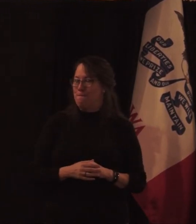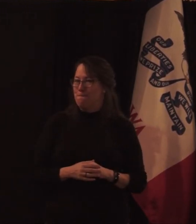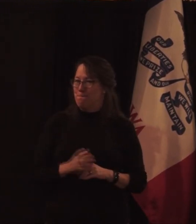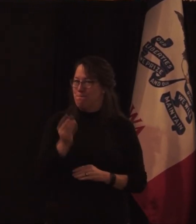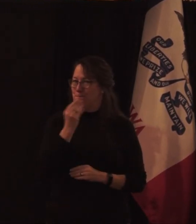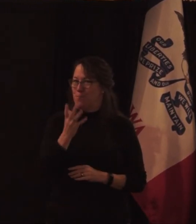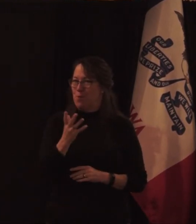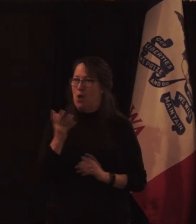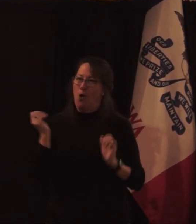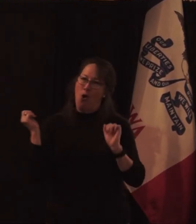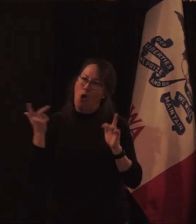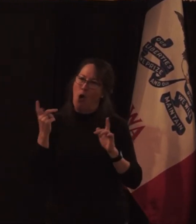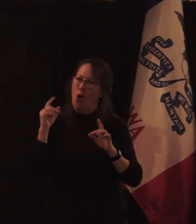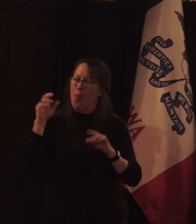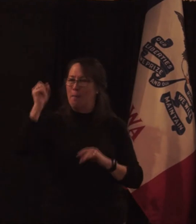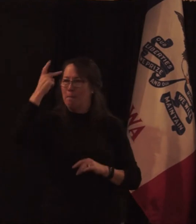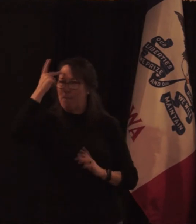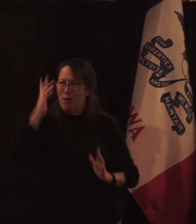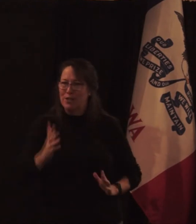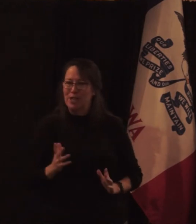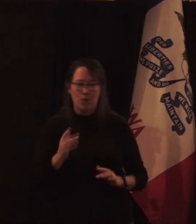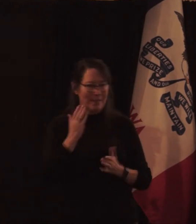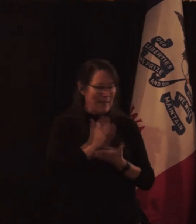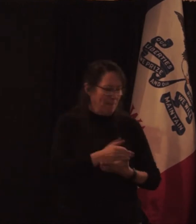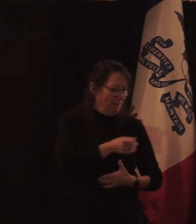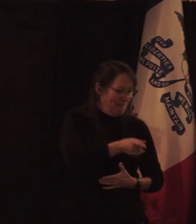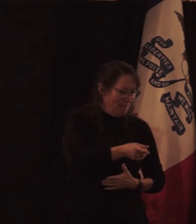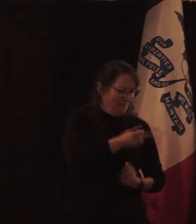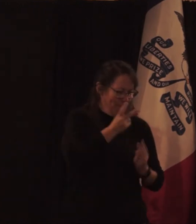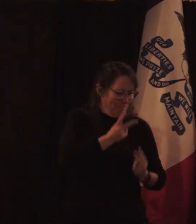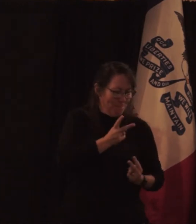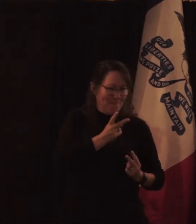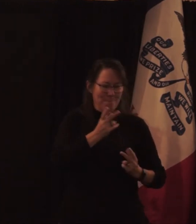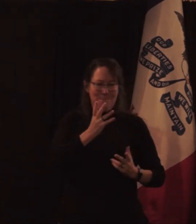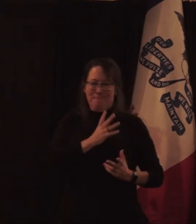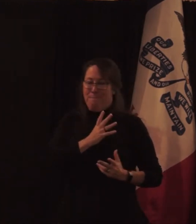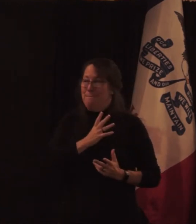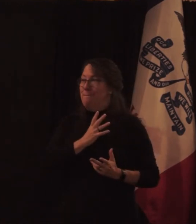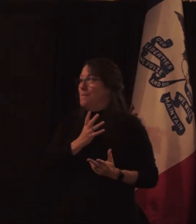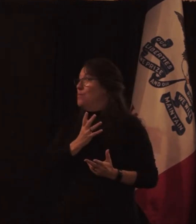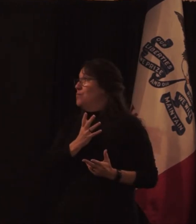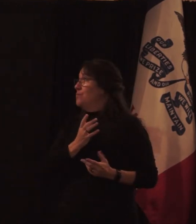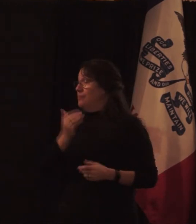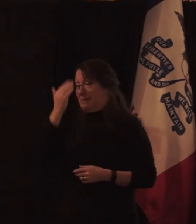And I tell you, she's had all the politicians stop there. She's had,